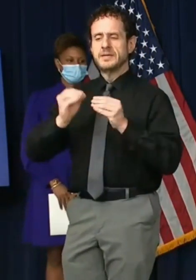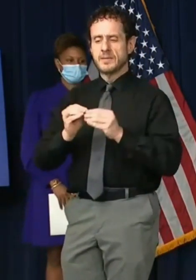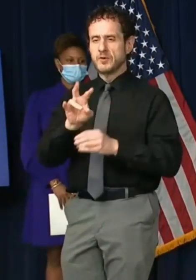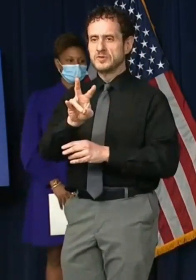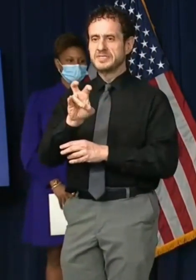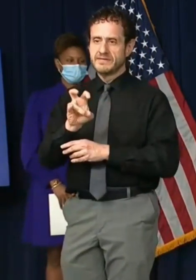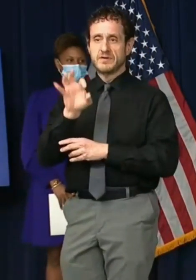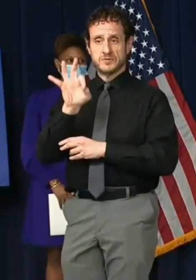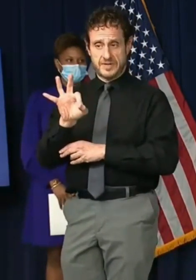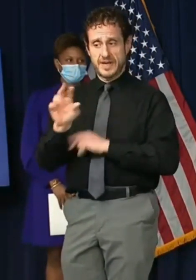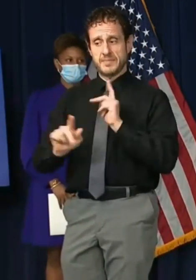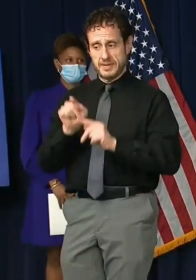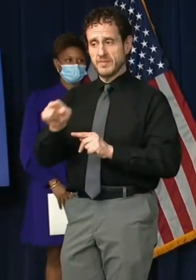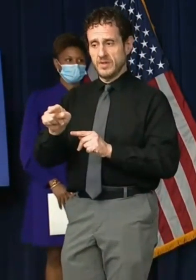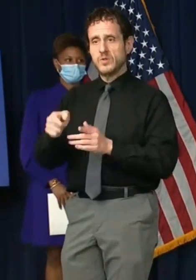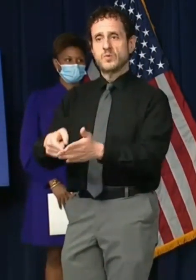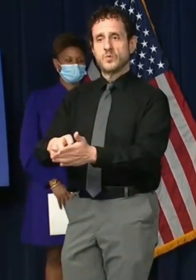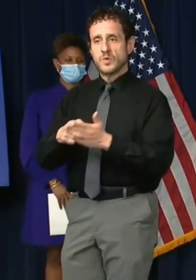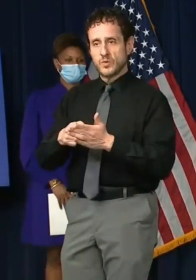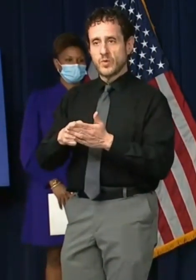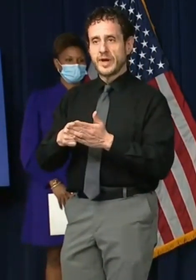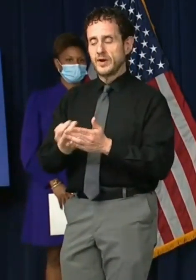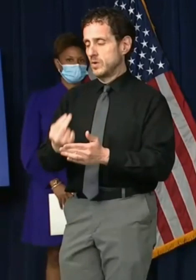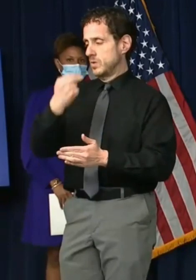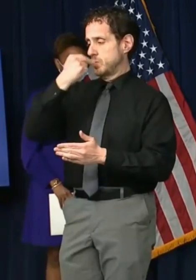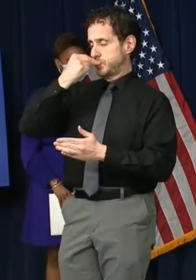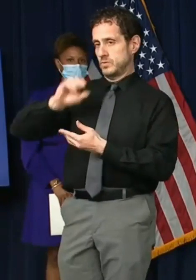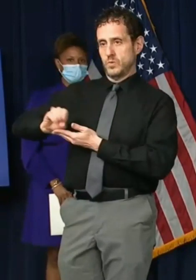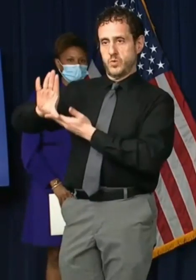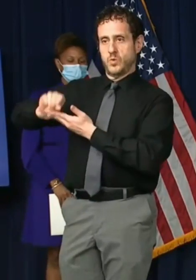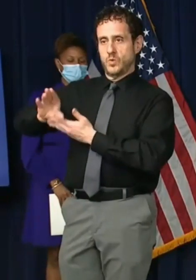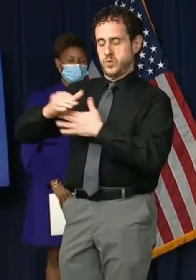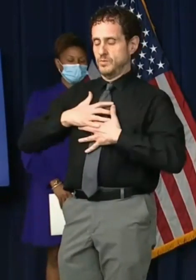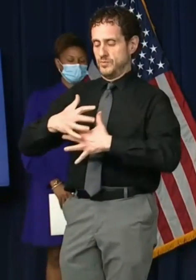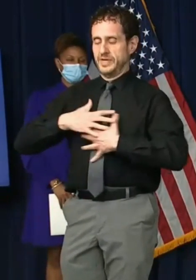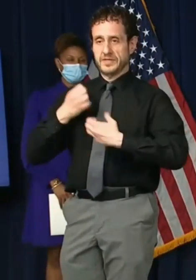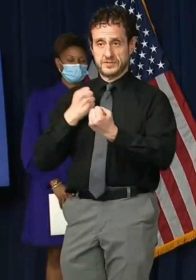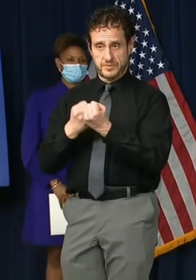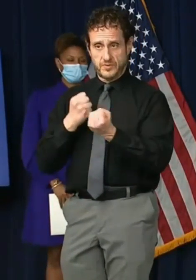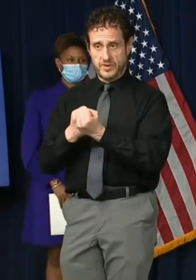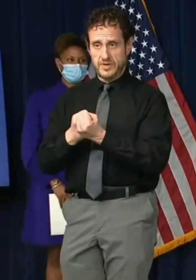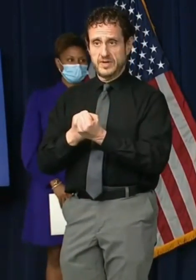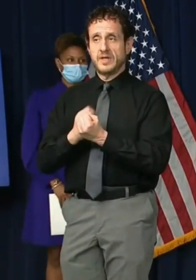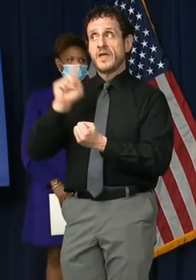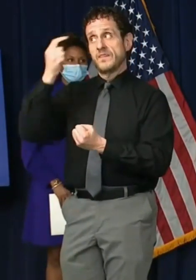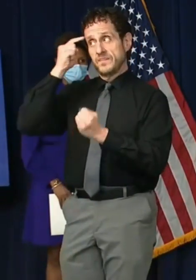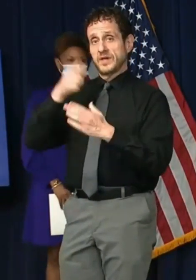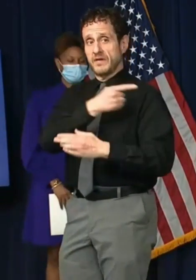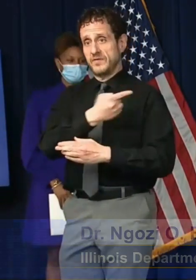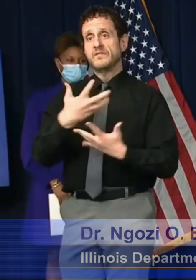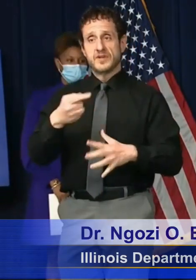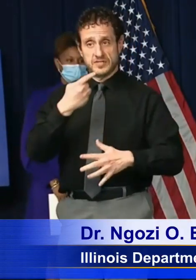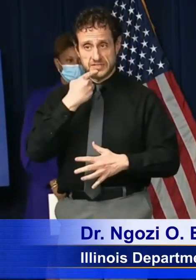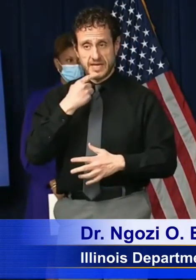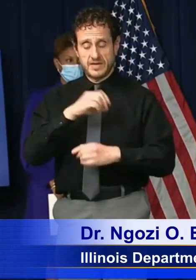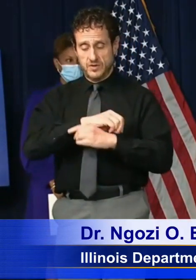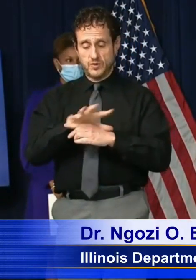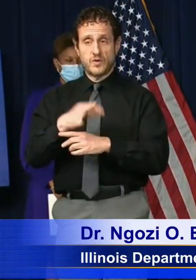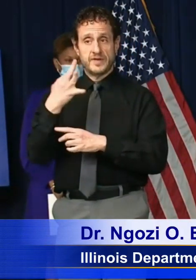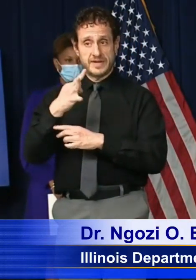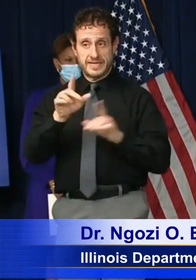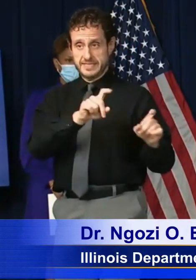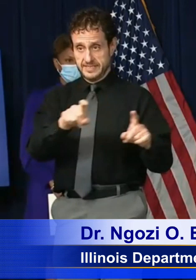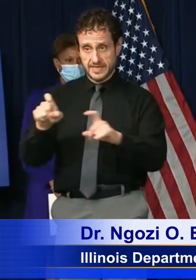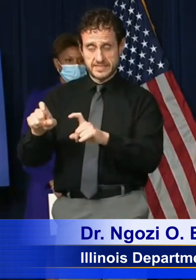patients, were on ventilators. As the governor mentioned, COVID-19